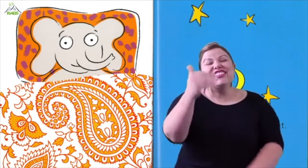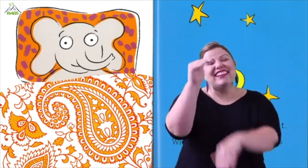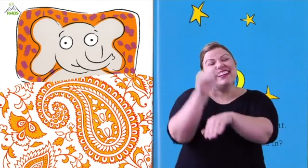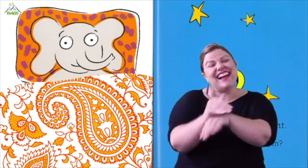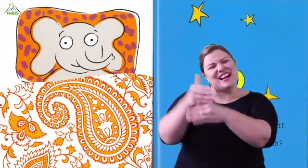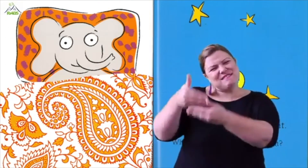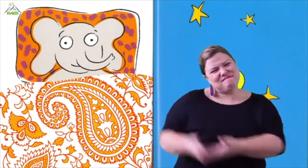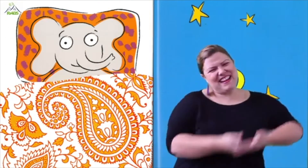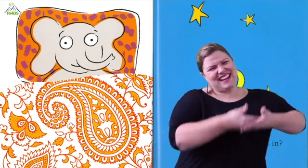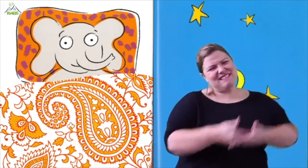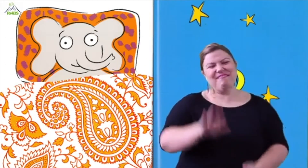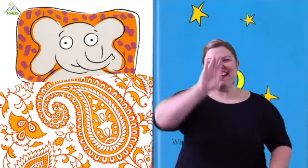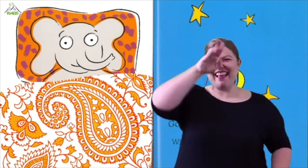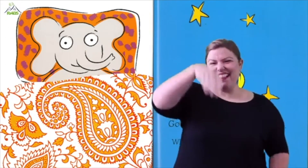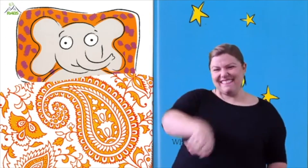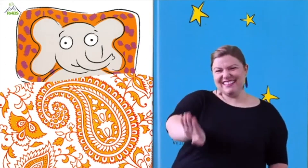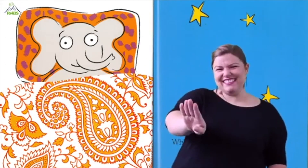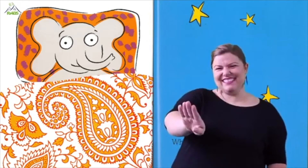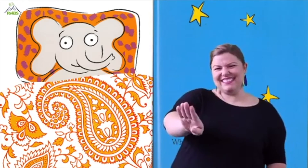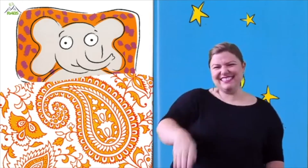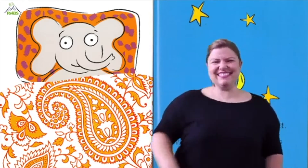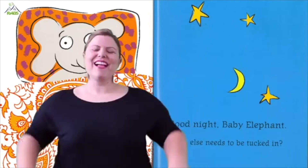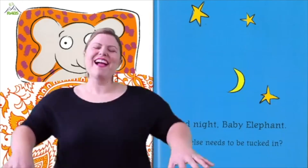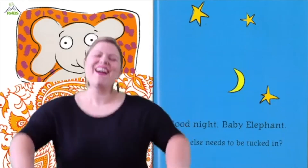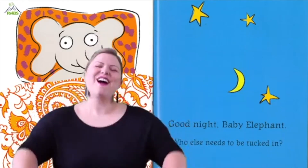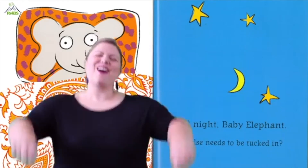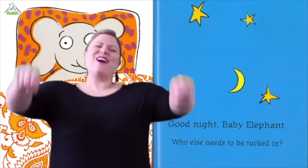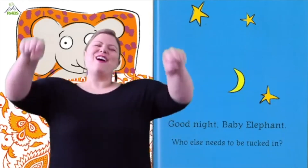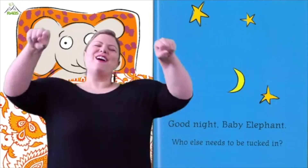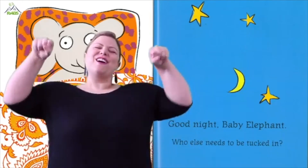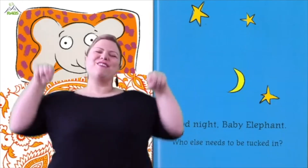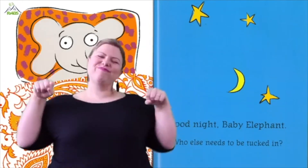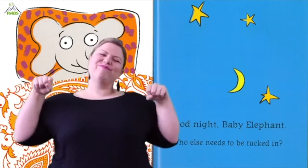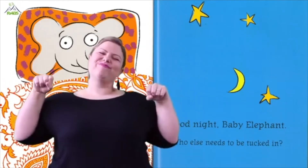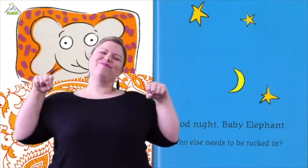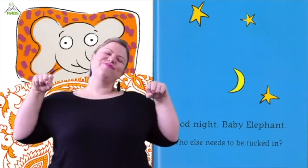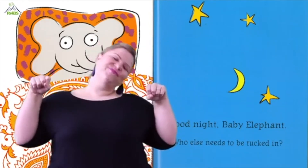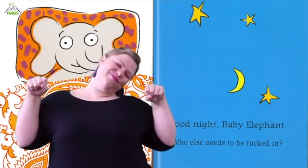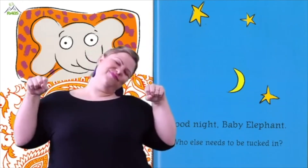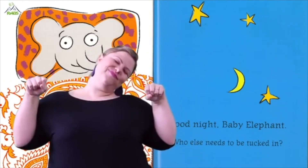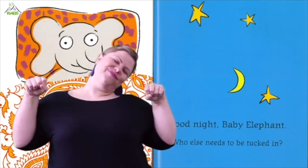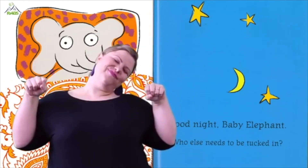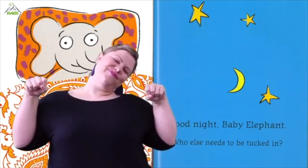Good night, baby elephant.